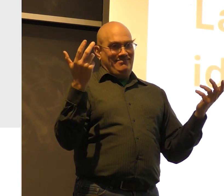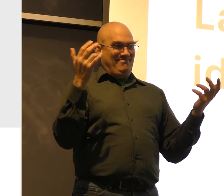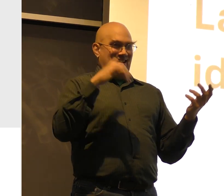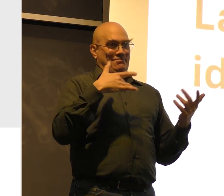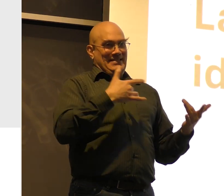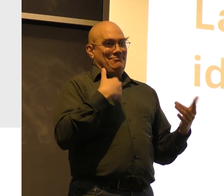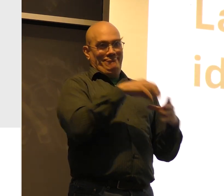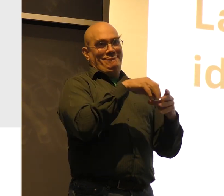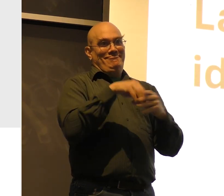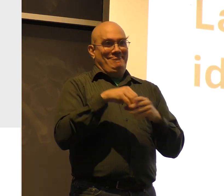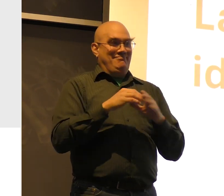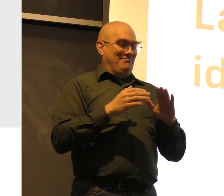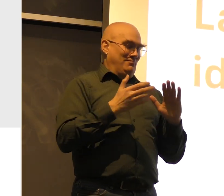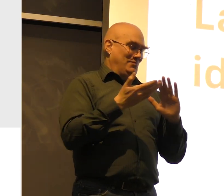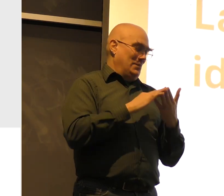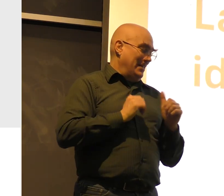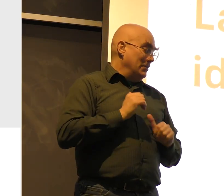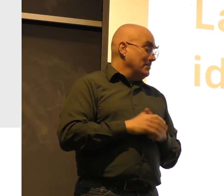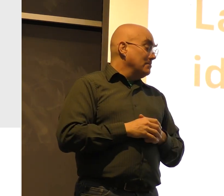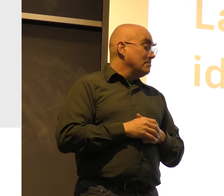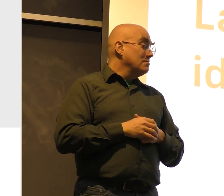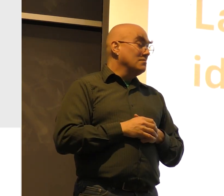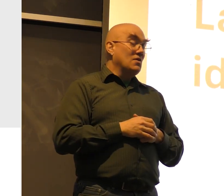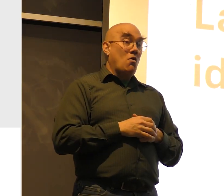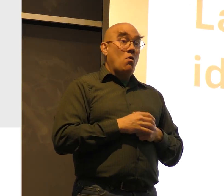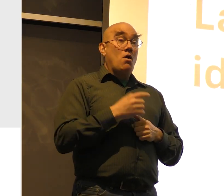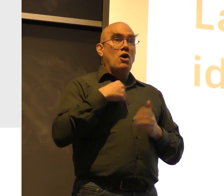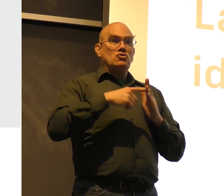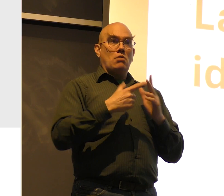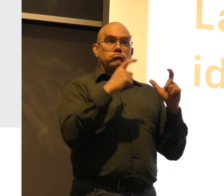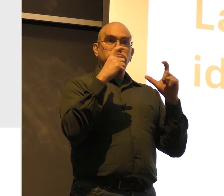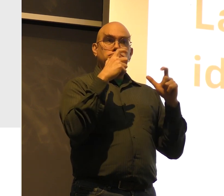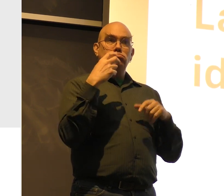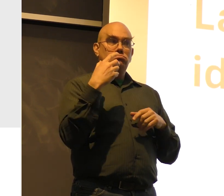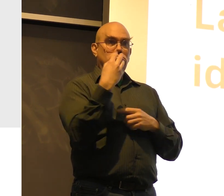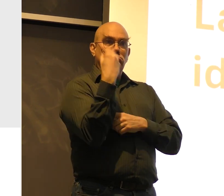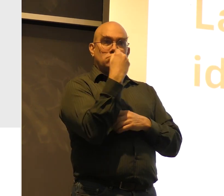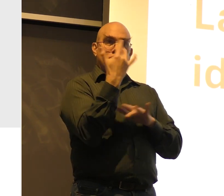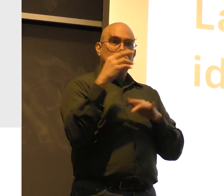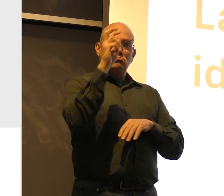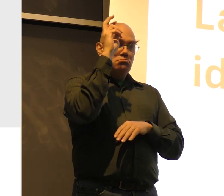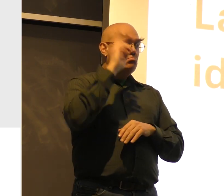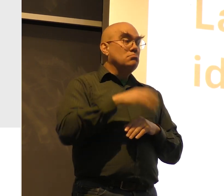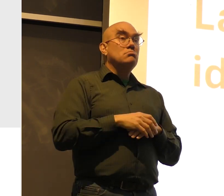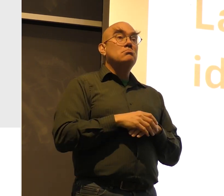is the name of the group, because that was the case for community theater. And I started taking pictures as I